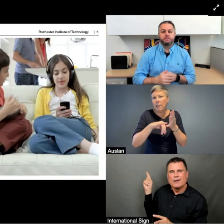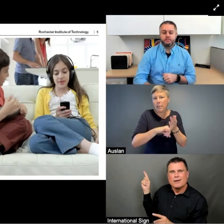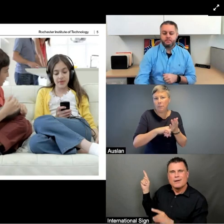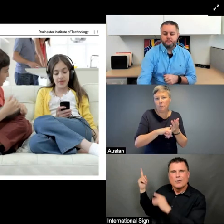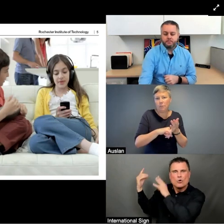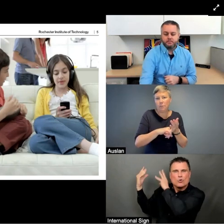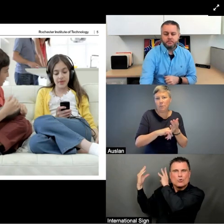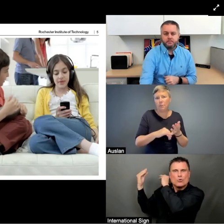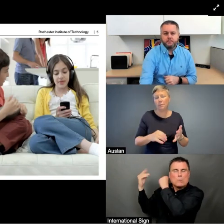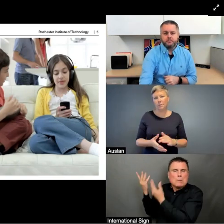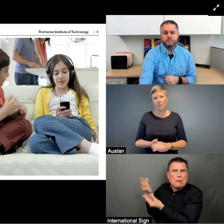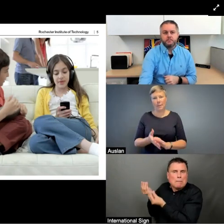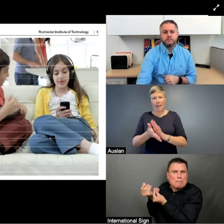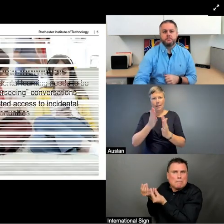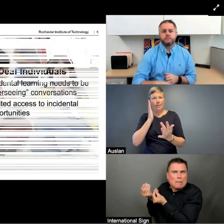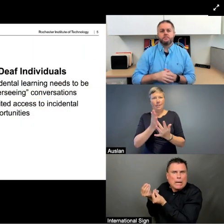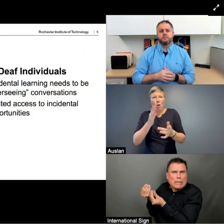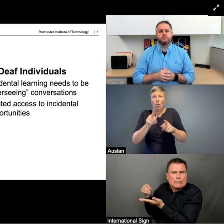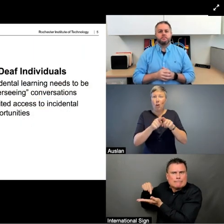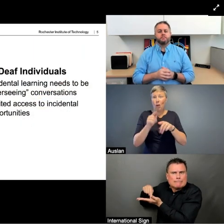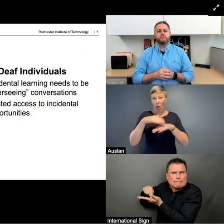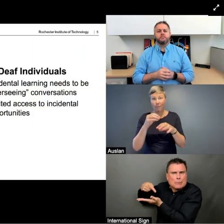example.